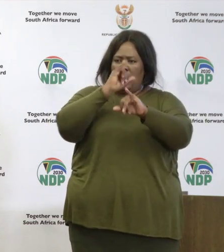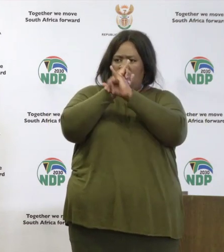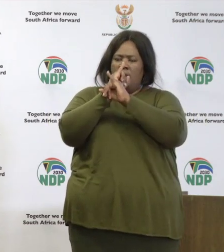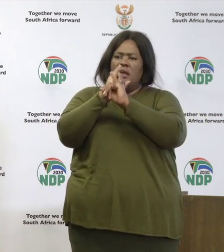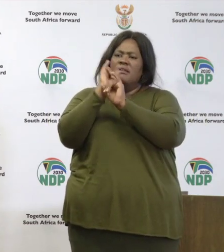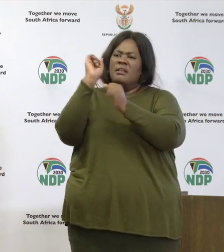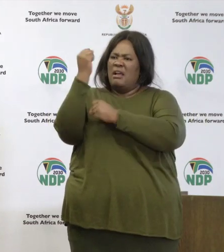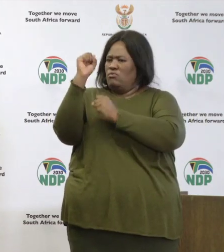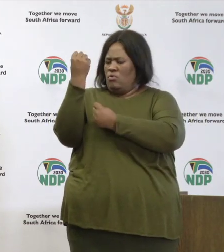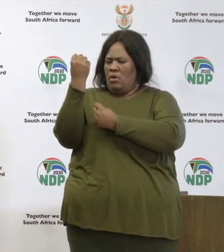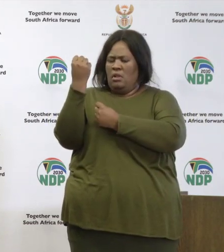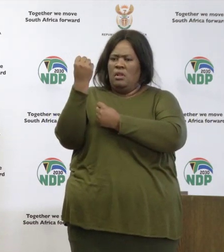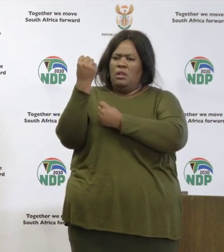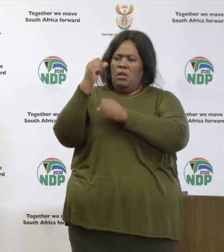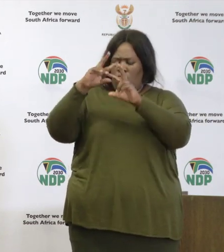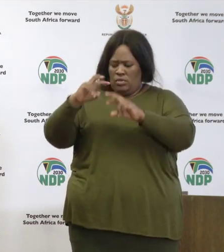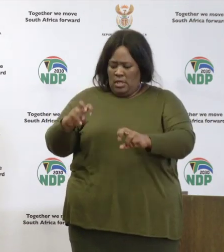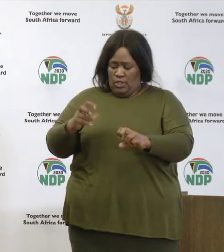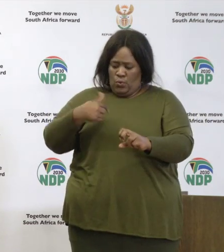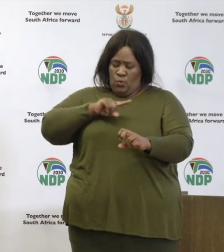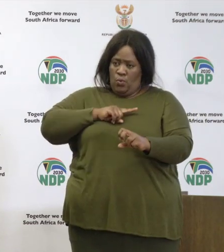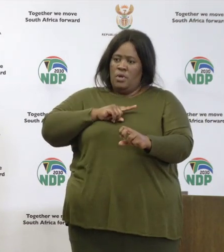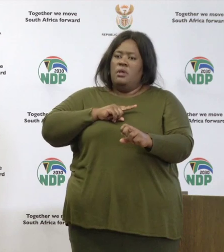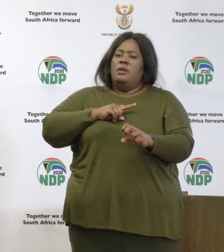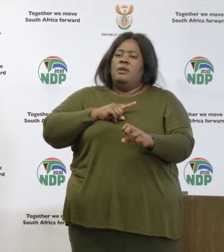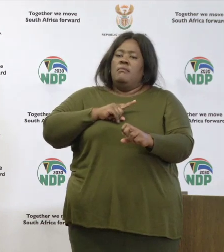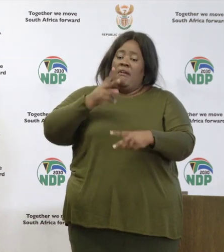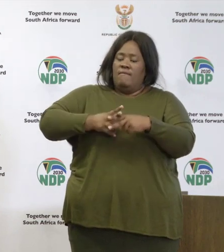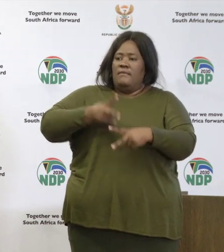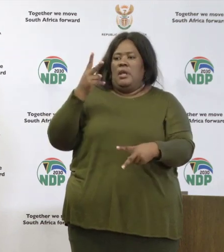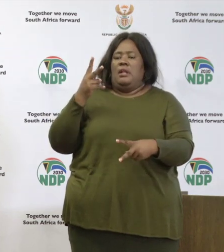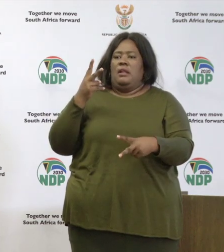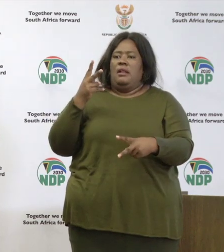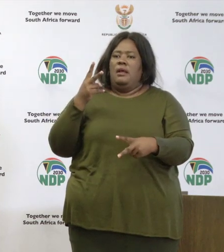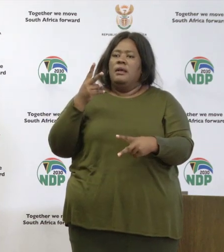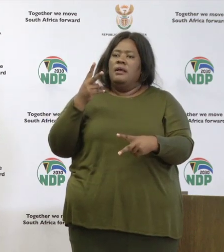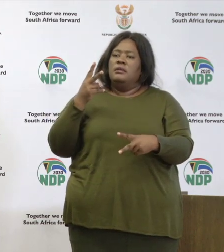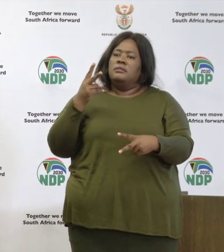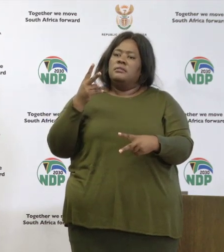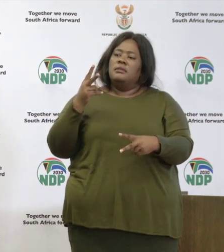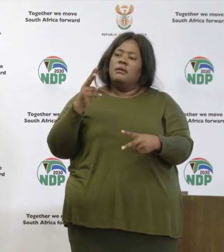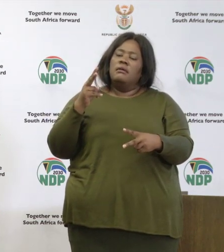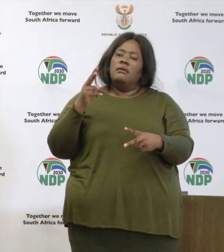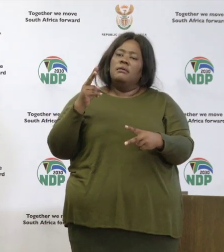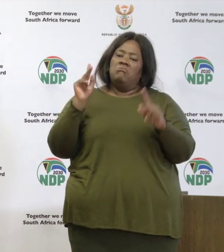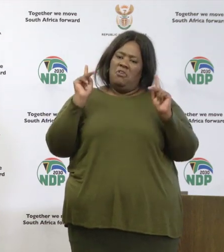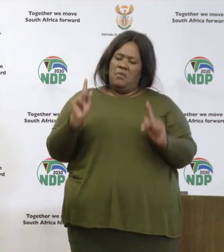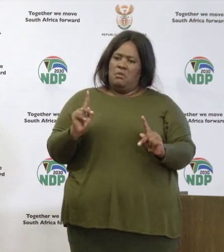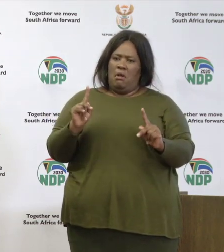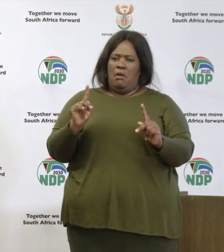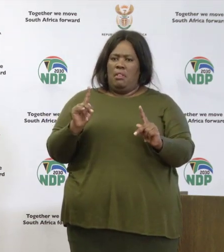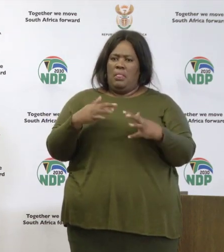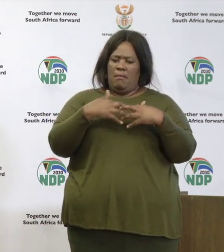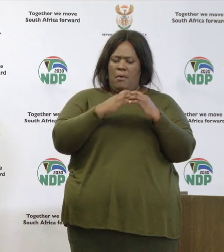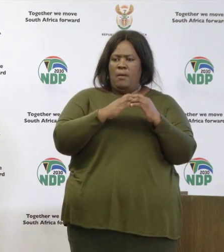Research, the CSIR, we have successfully commissioned and finalized the physical setup of what we call the